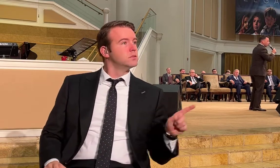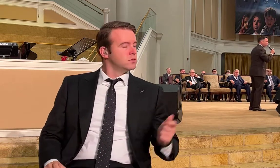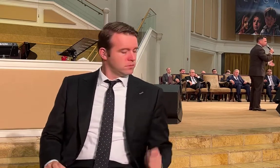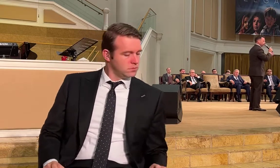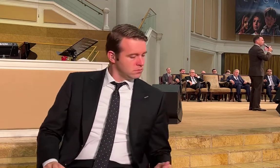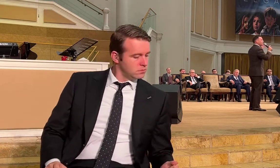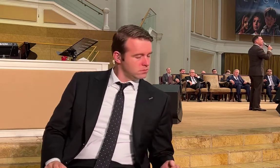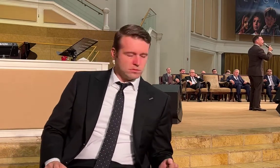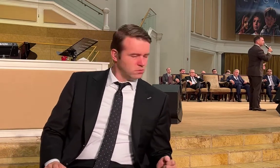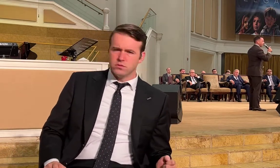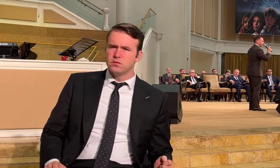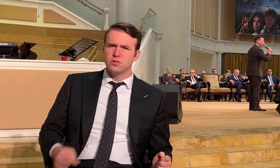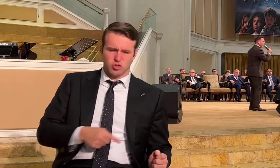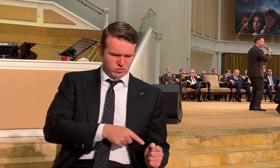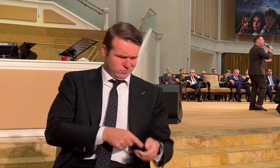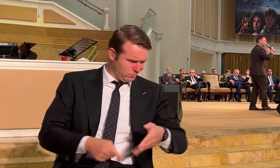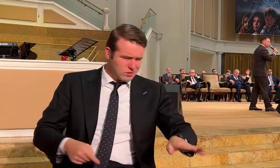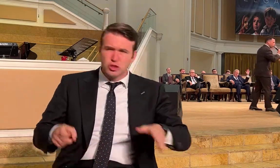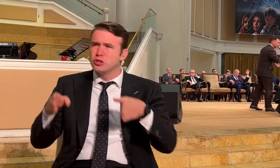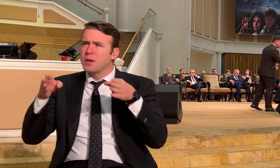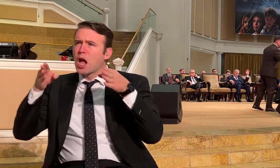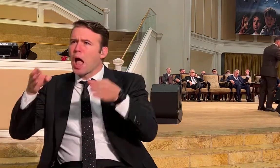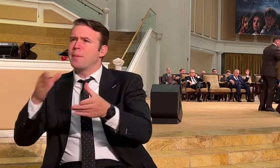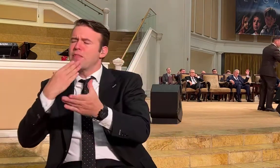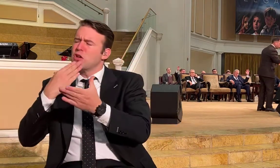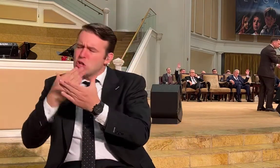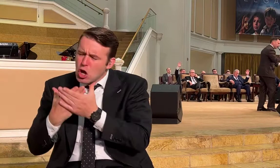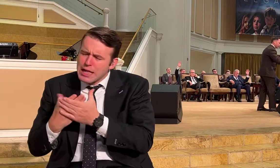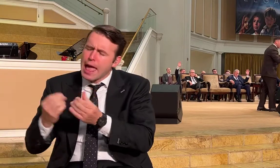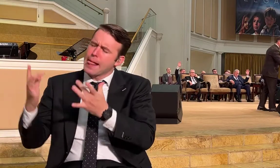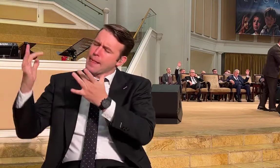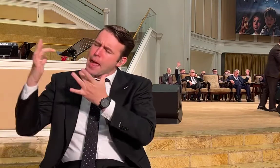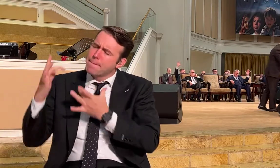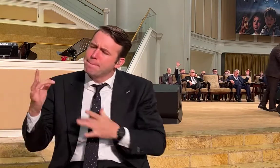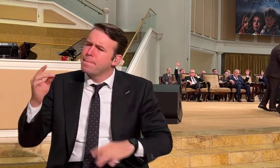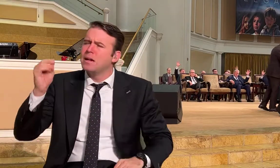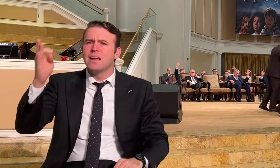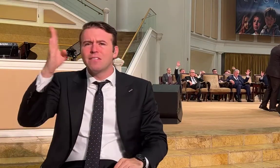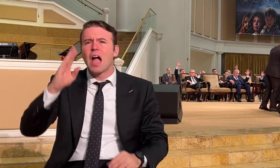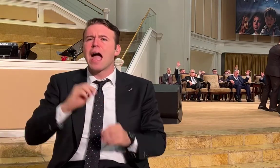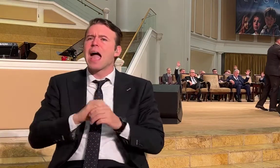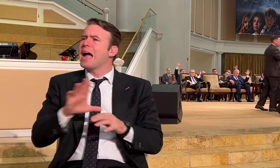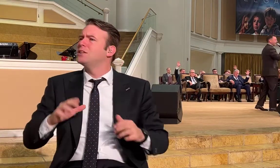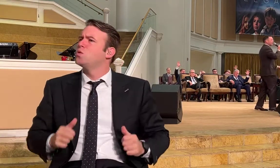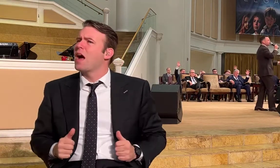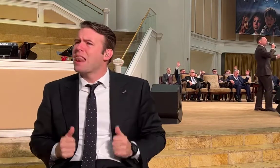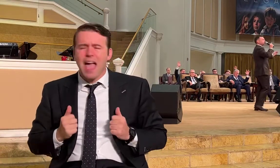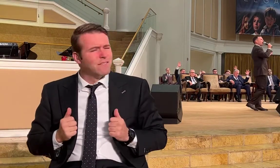Should be contemplating the goodness and the mercy of God in your